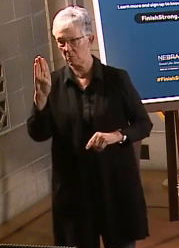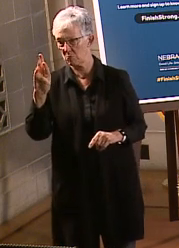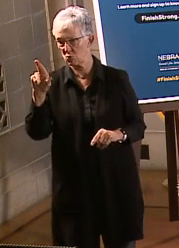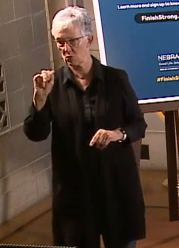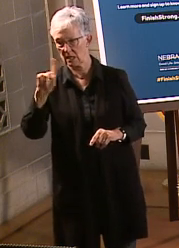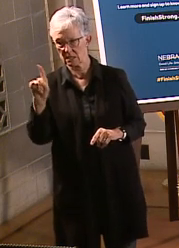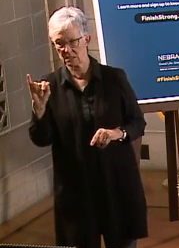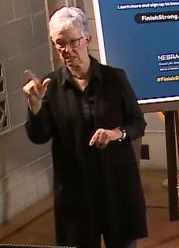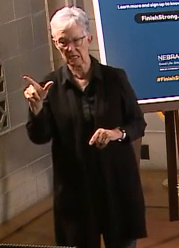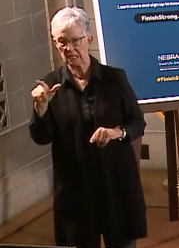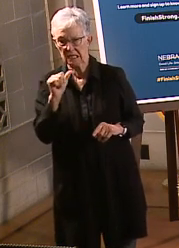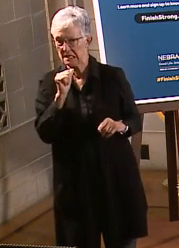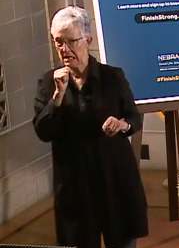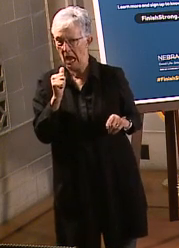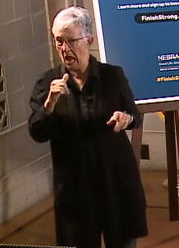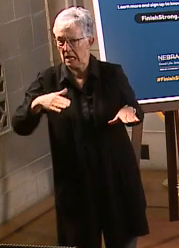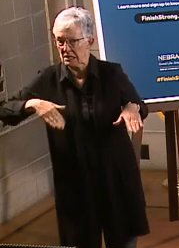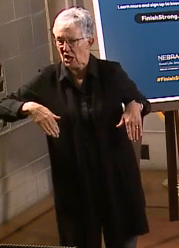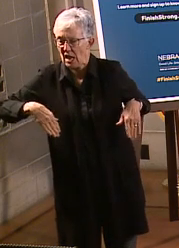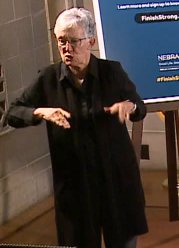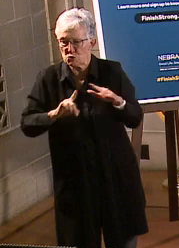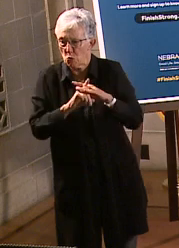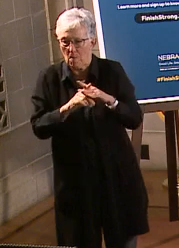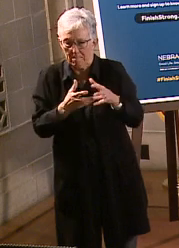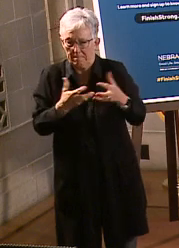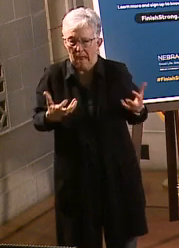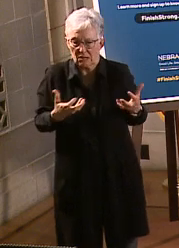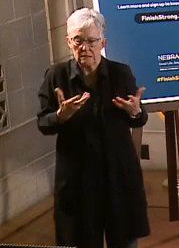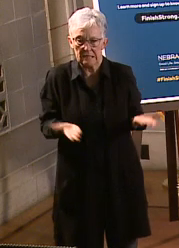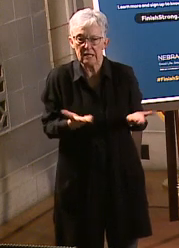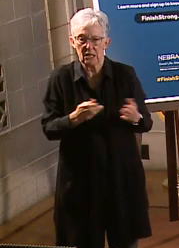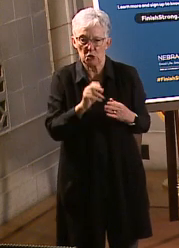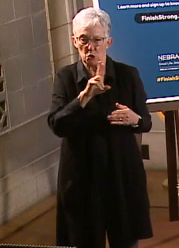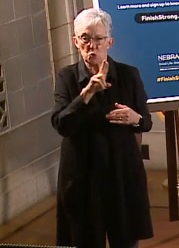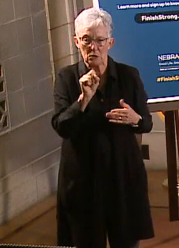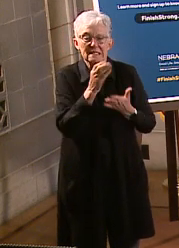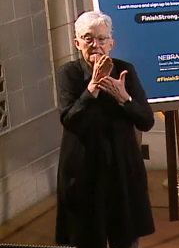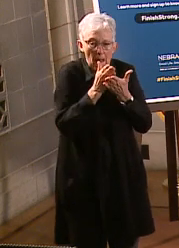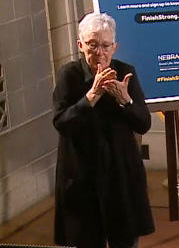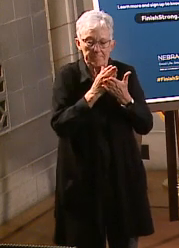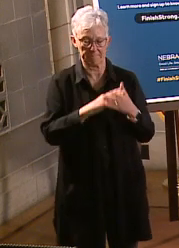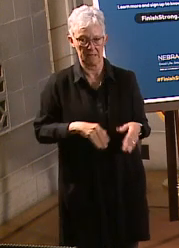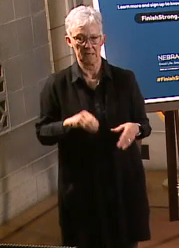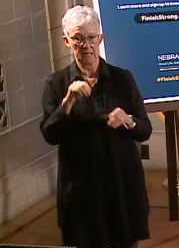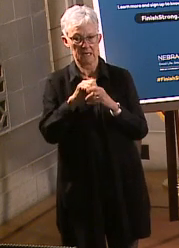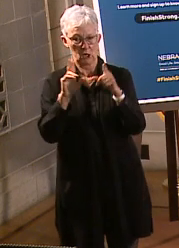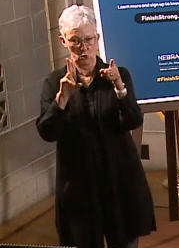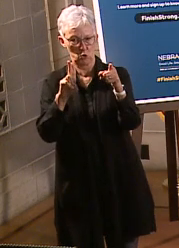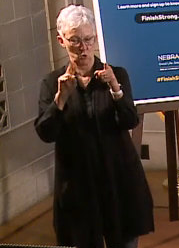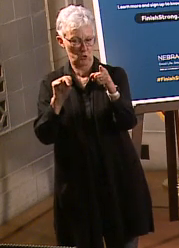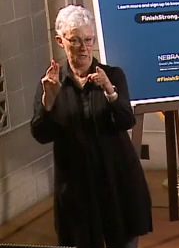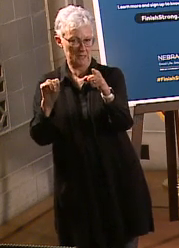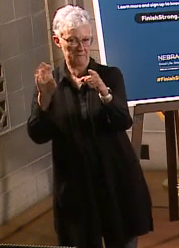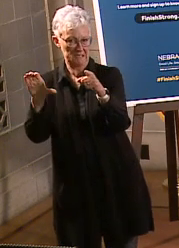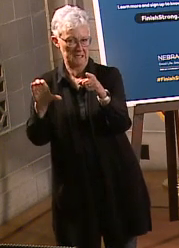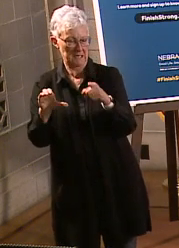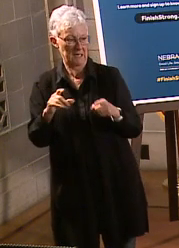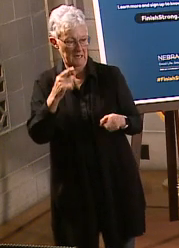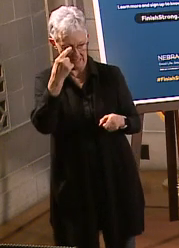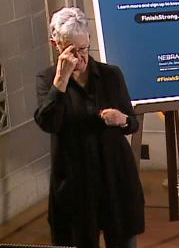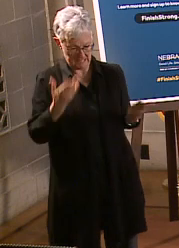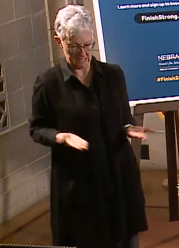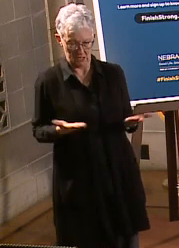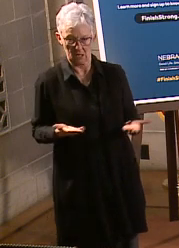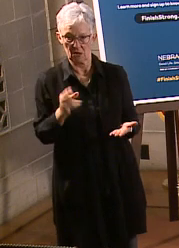here in the United States. And then as the governor mentioned too, Dr. Gold down at UNMC is saying maybe Nebraska might have its own